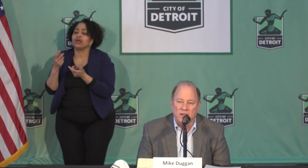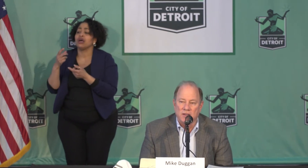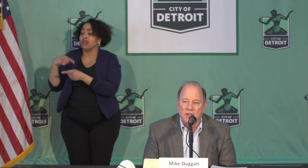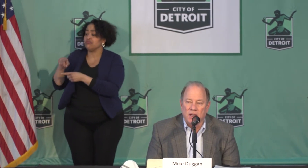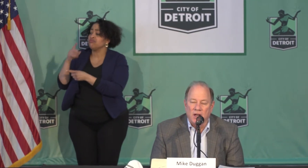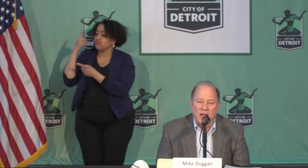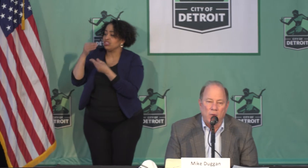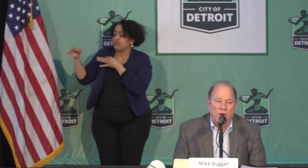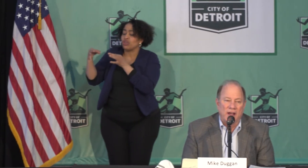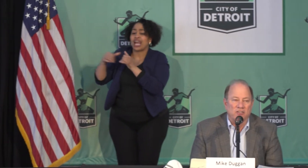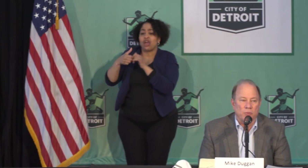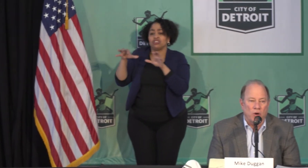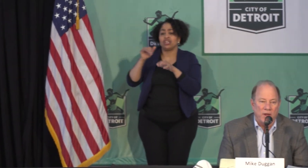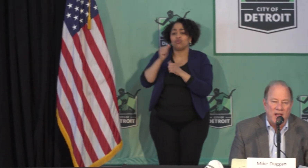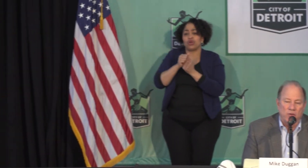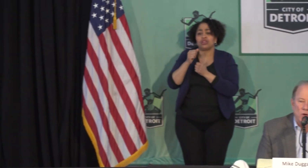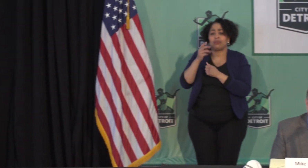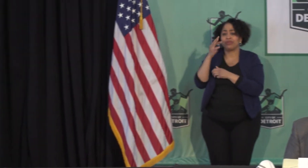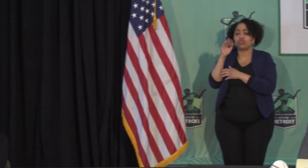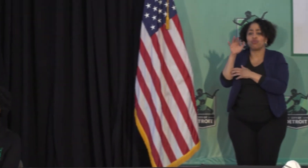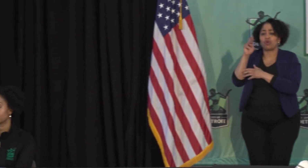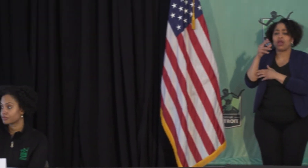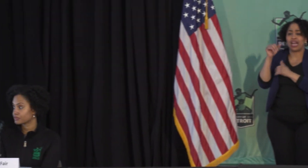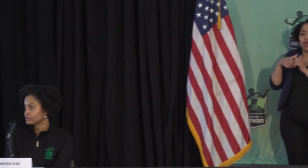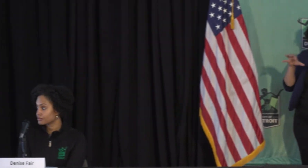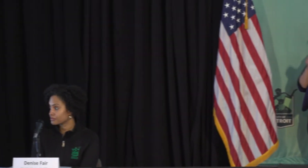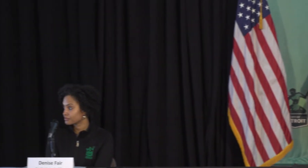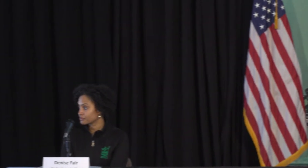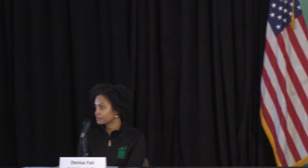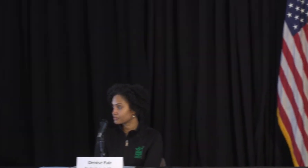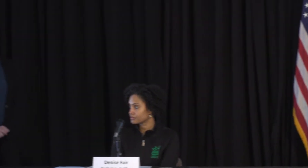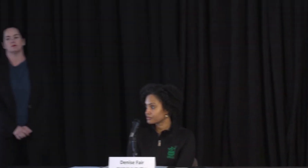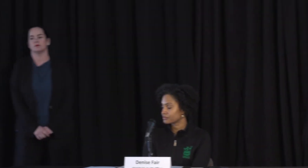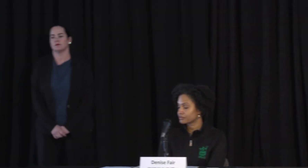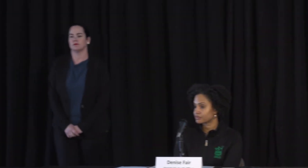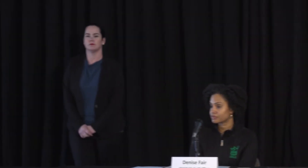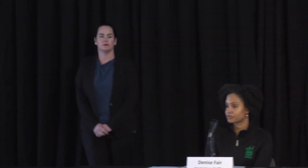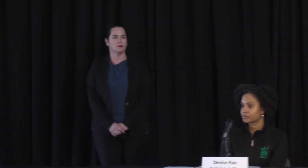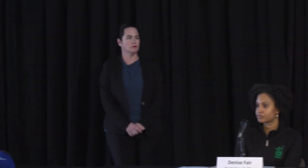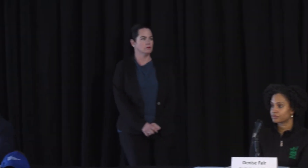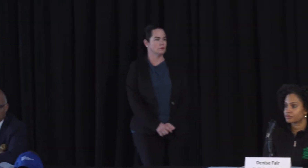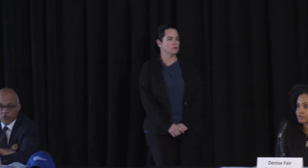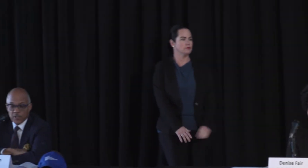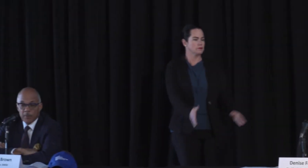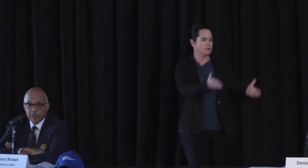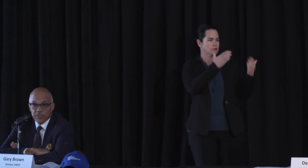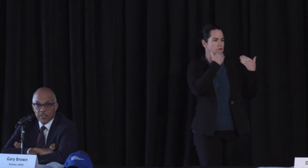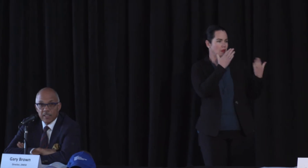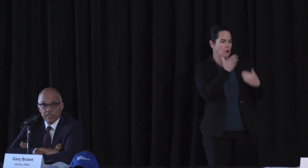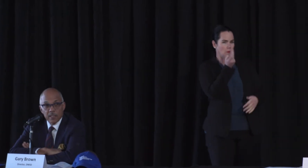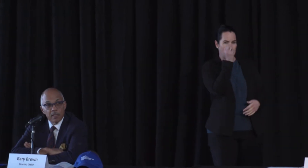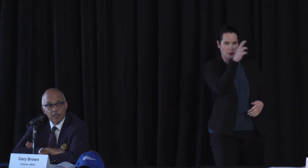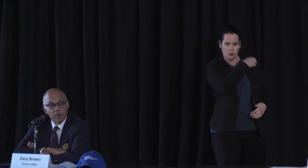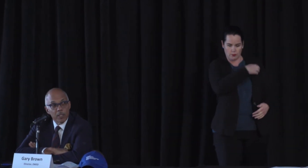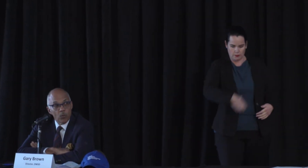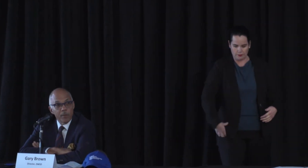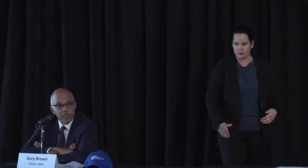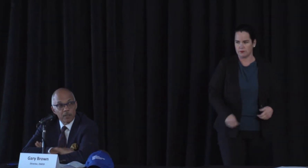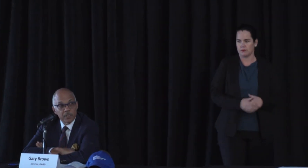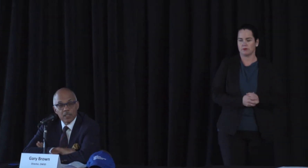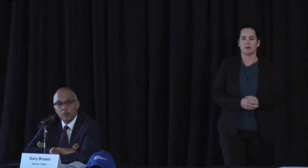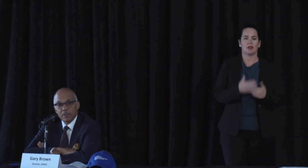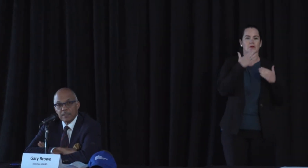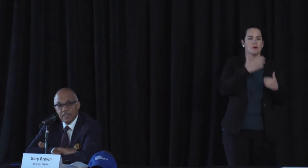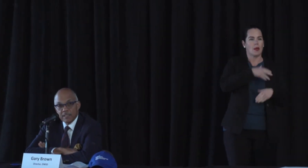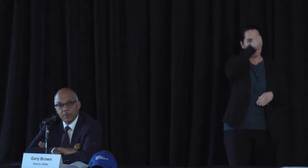done it and what kind of support we have going forward. Thank you, Mr. Mayor. First, let me just thank the men and women